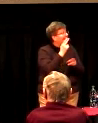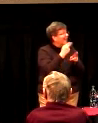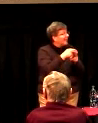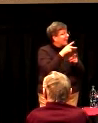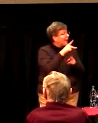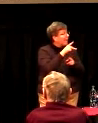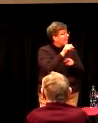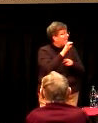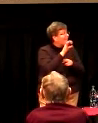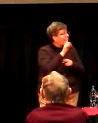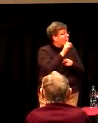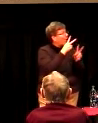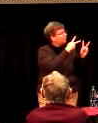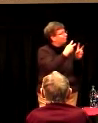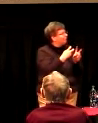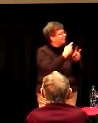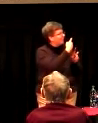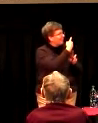came from.